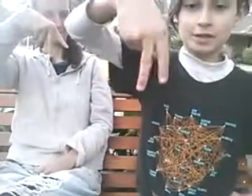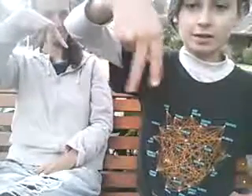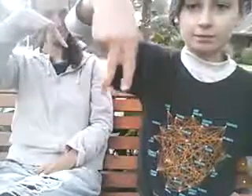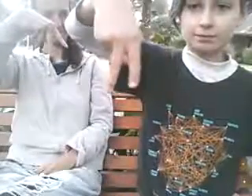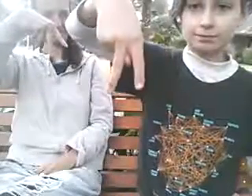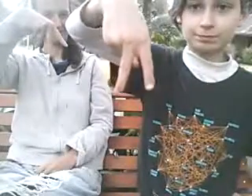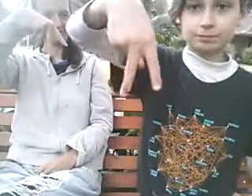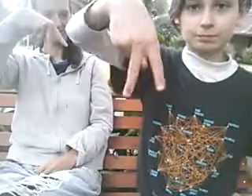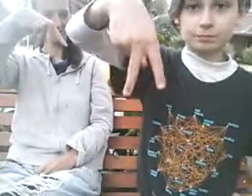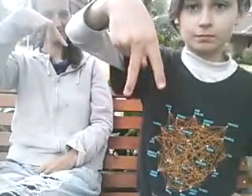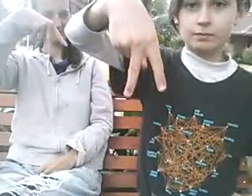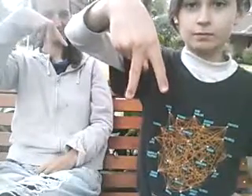P,